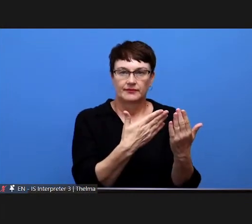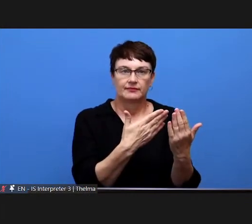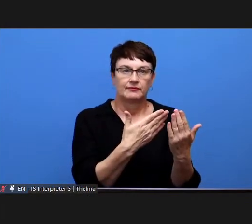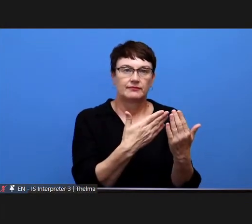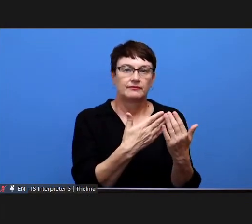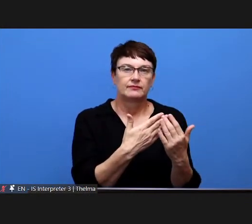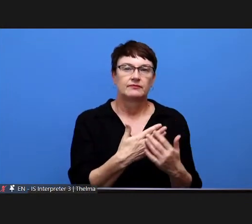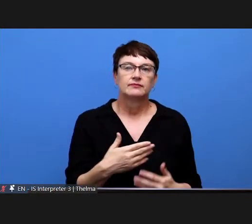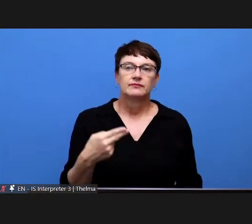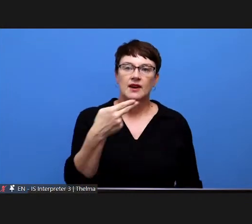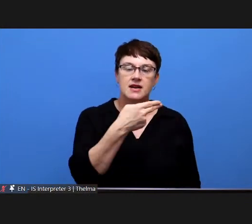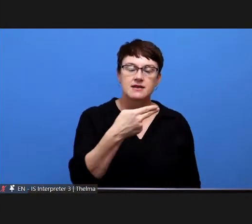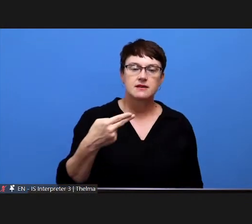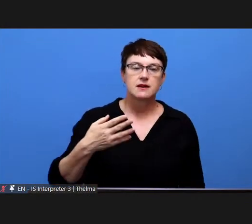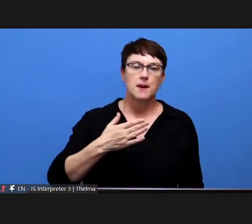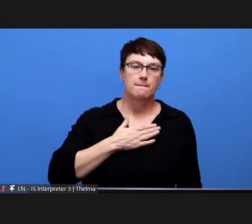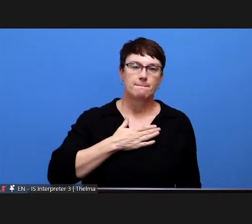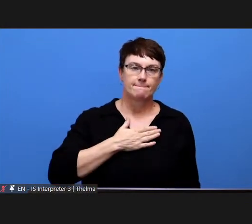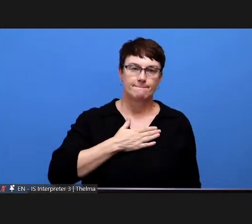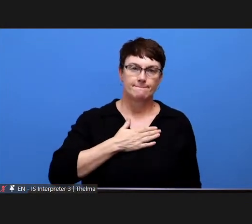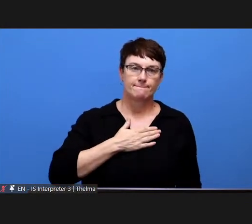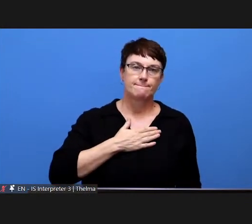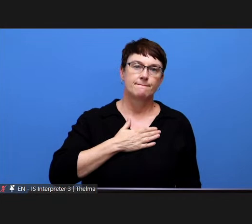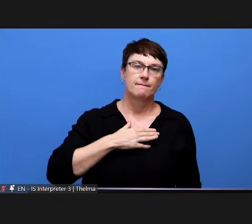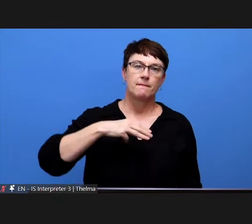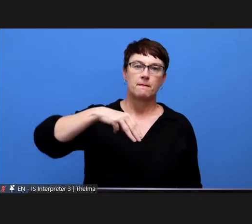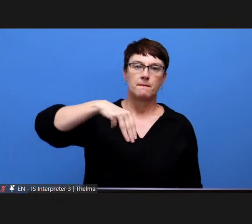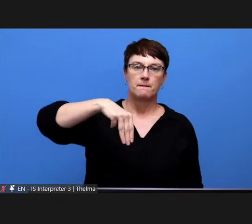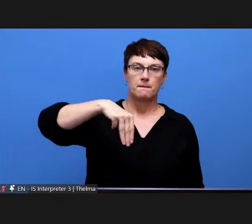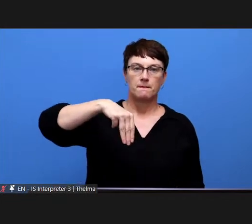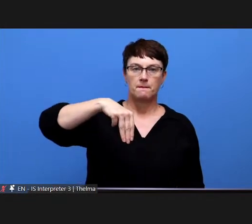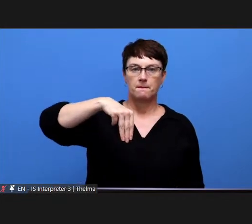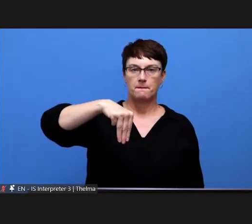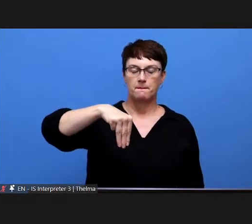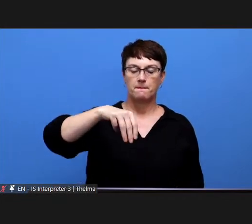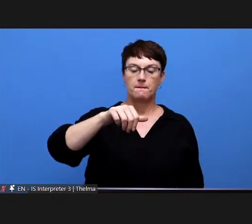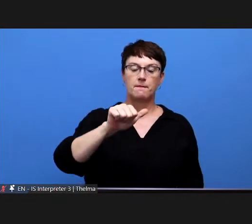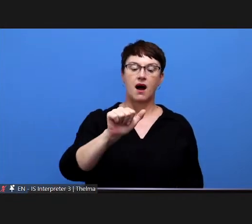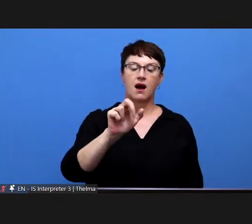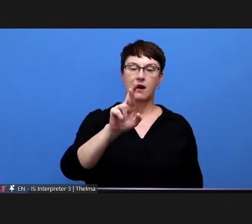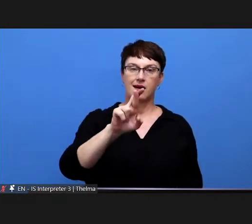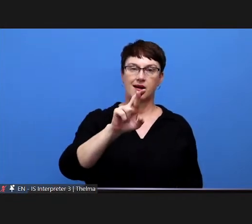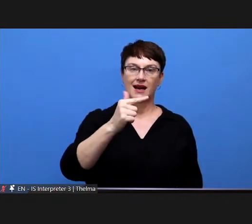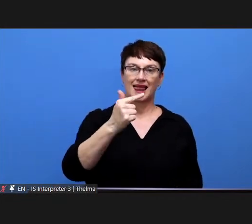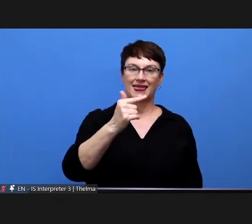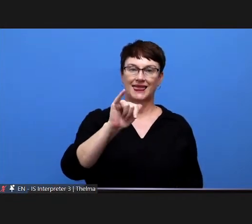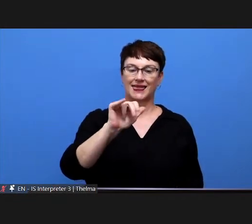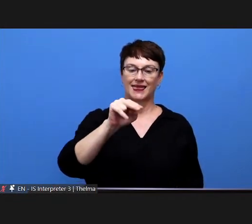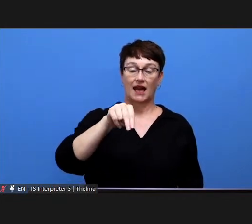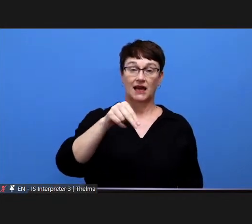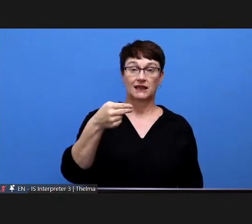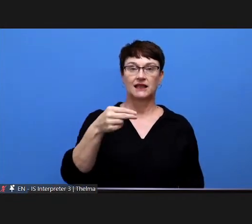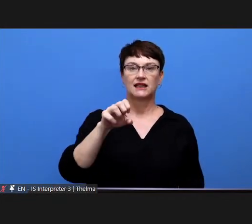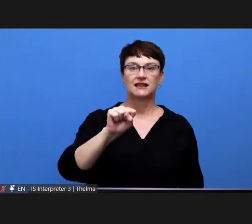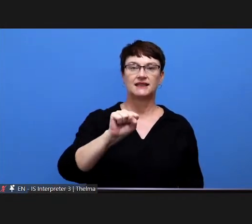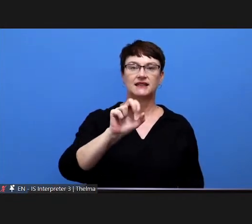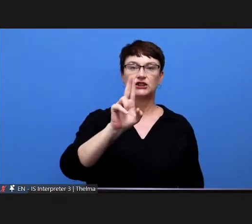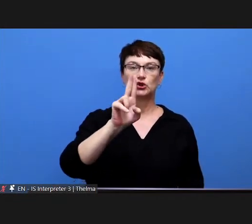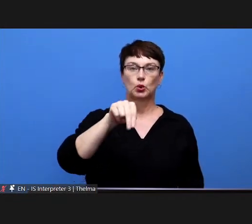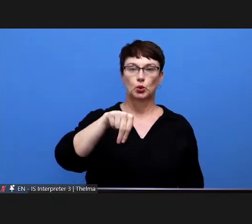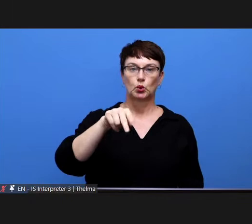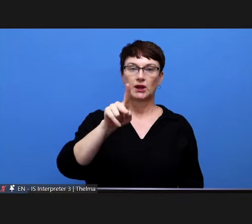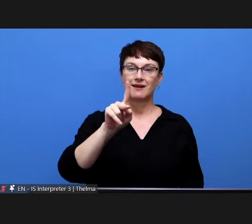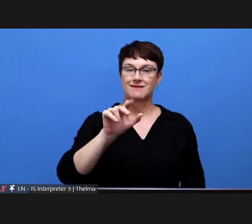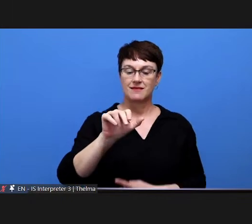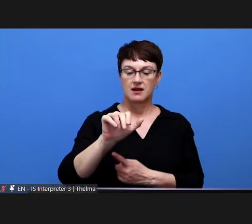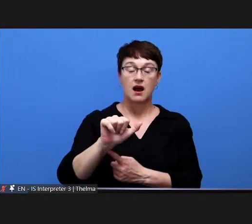Martin Sunke from Cameroon, Africa Development to Change Network, one of the co-chairs of the African Renewal Mechanism on